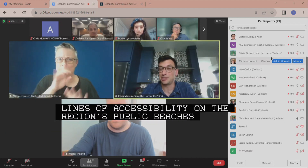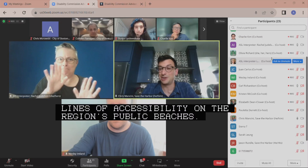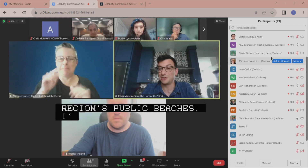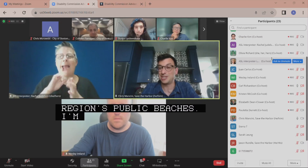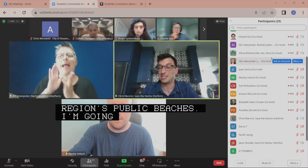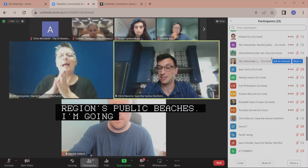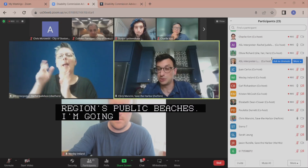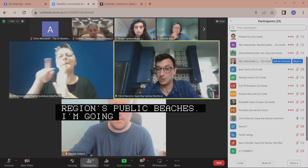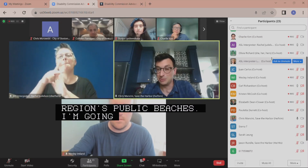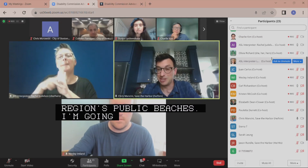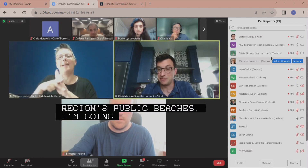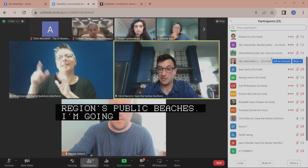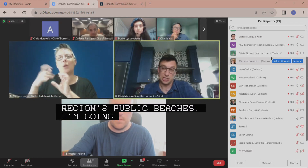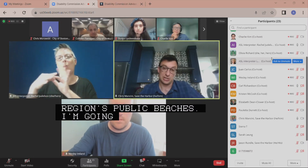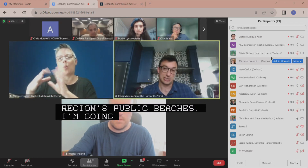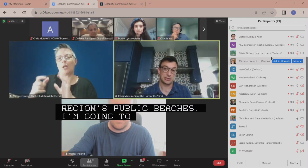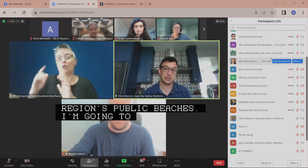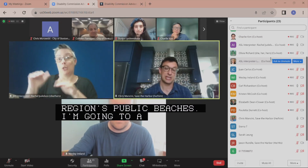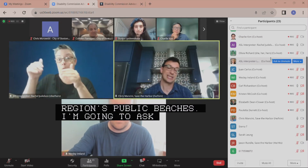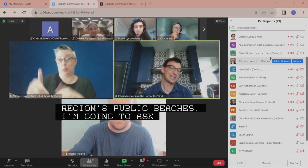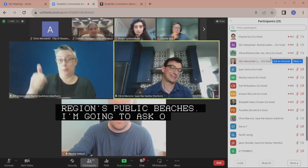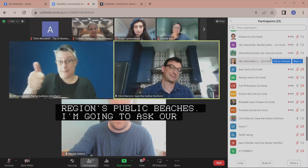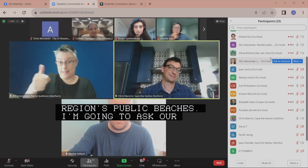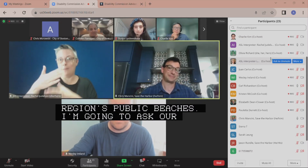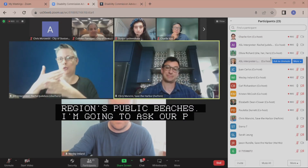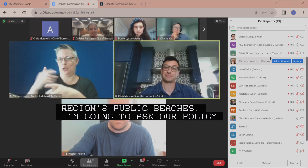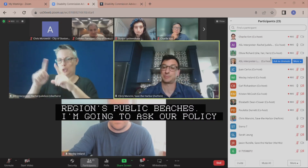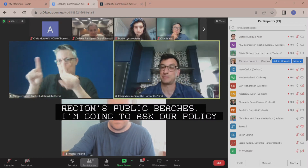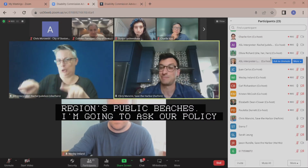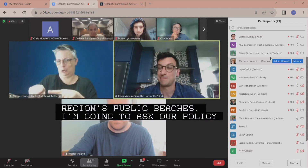policy coordinator, Jason, introduce himself and share his screen.